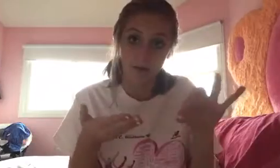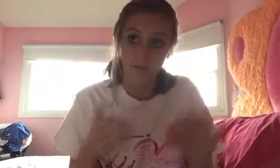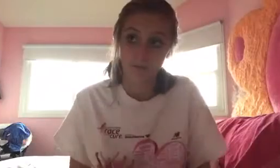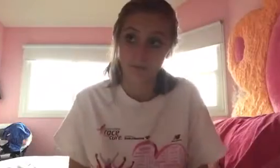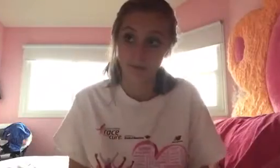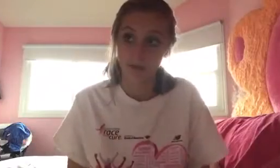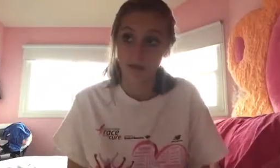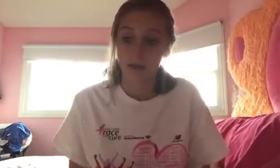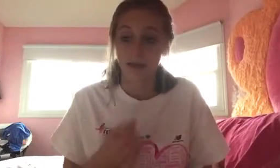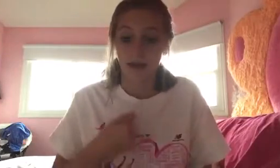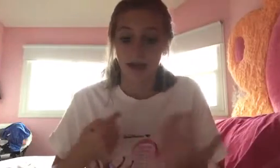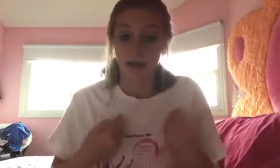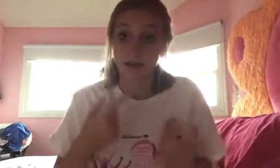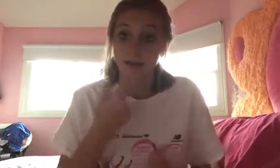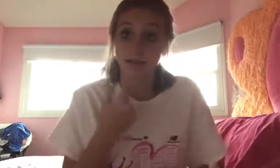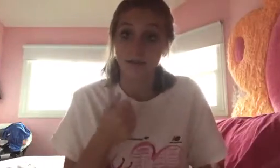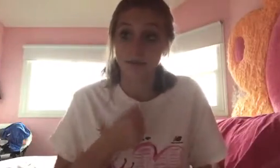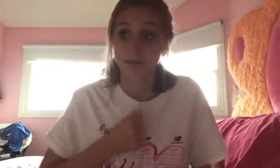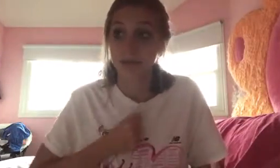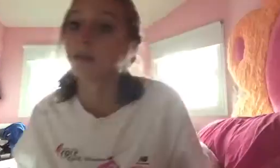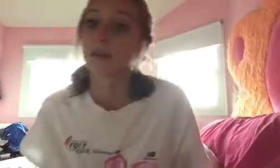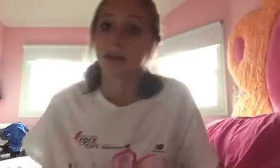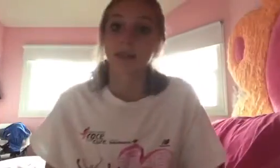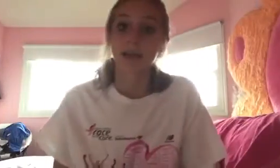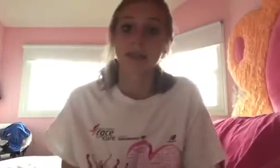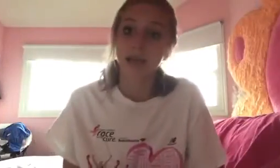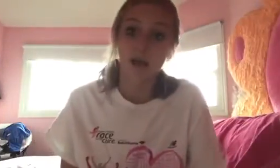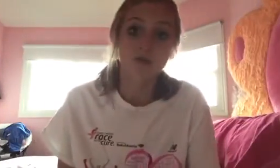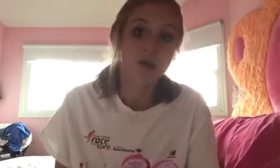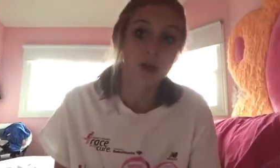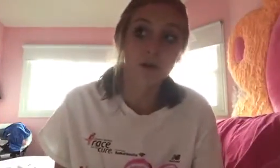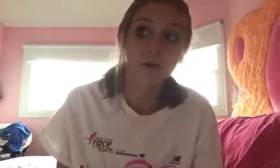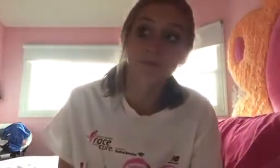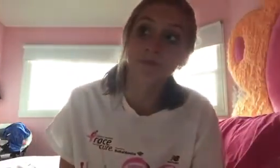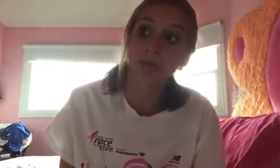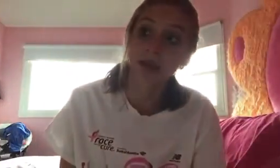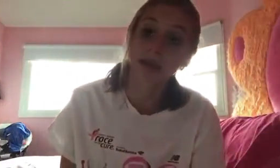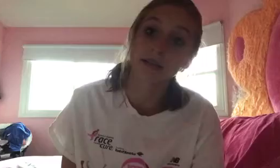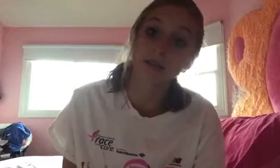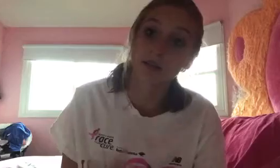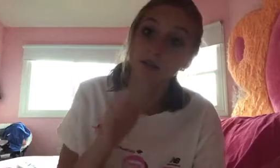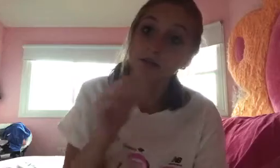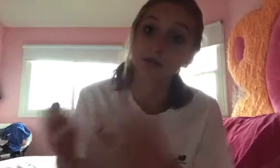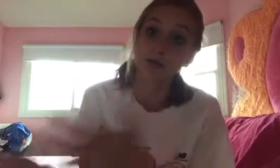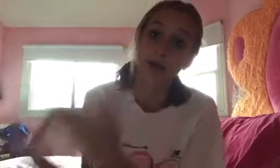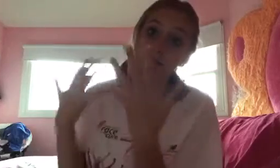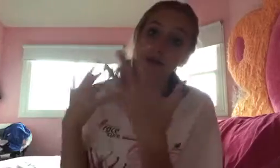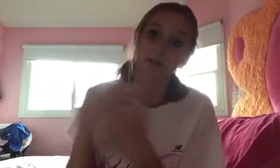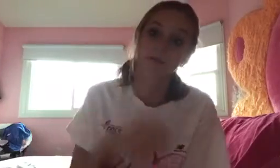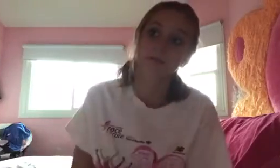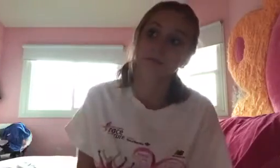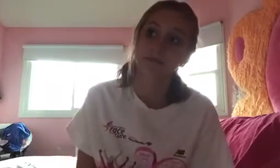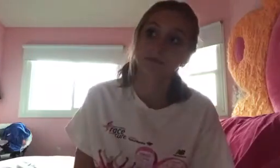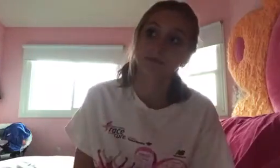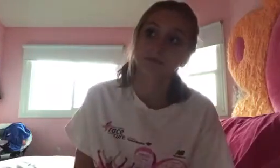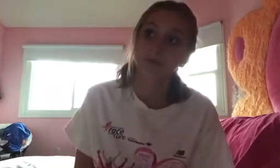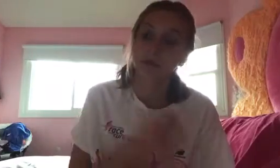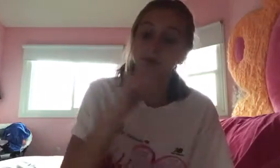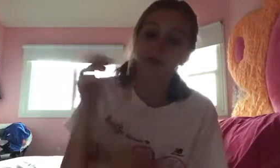him. I gotta tell him to myself. Then the outro is don't let him in. Don't